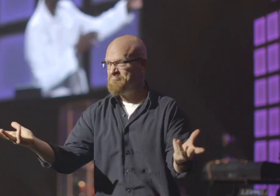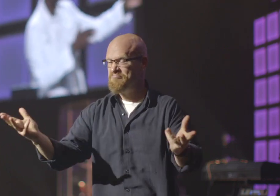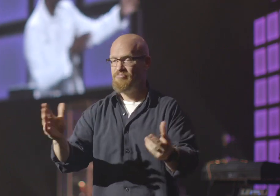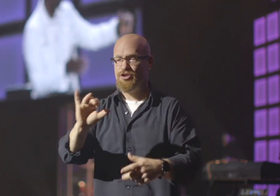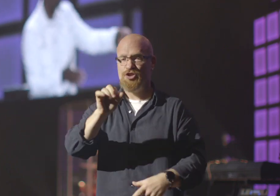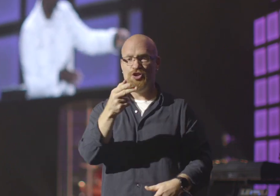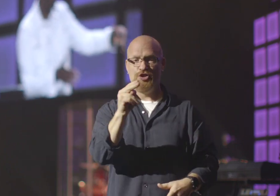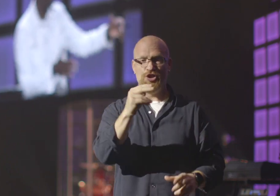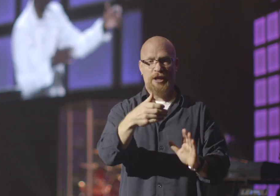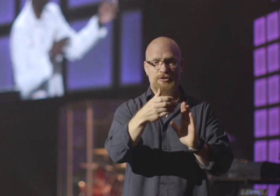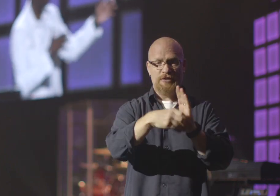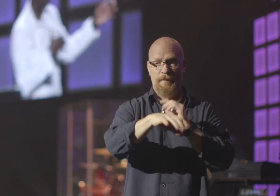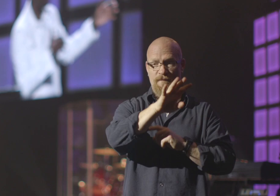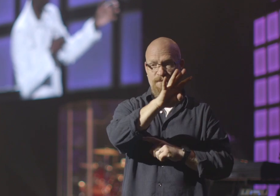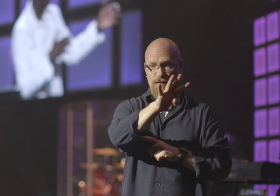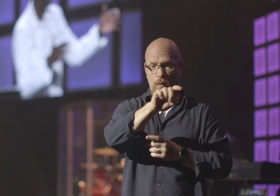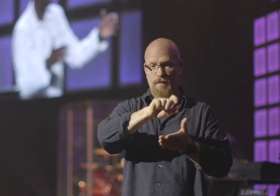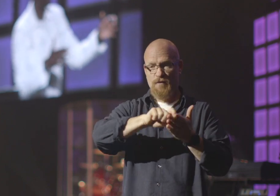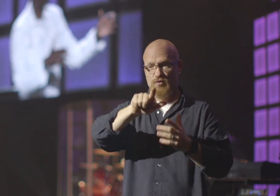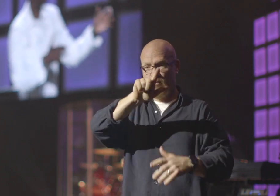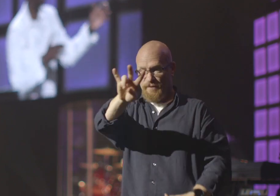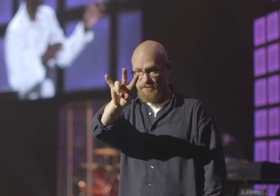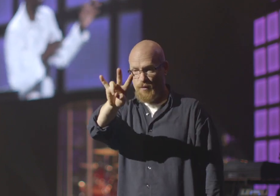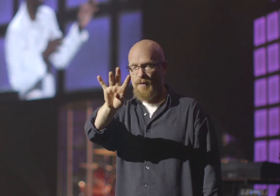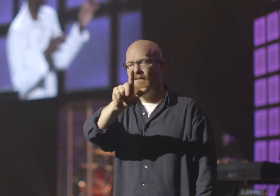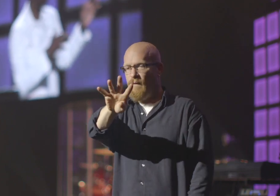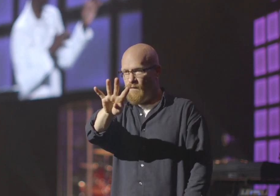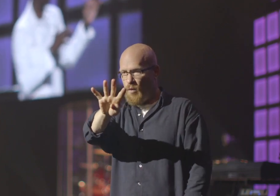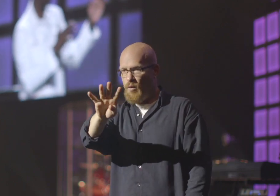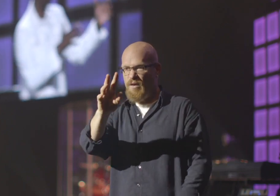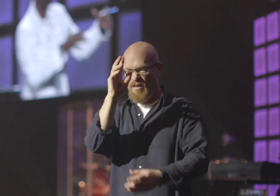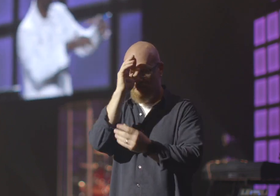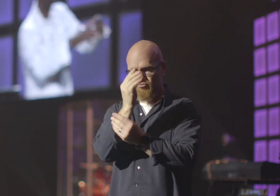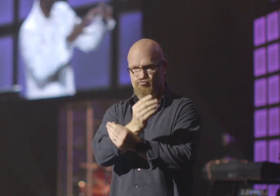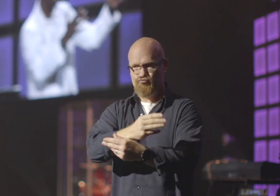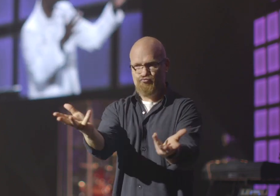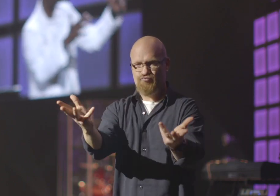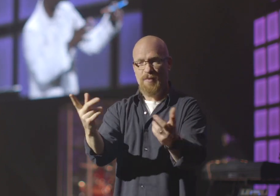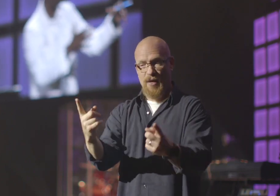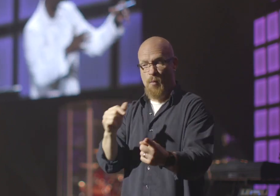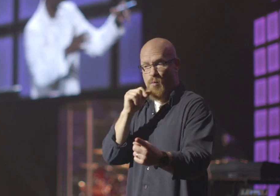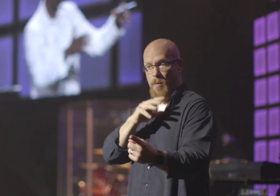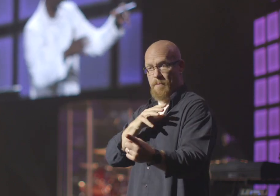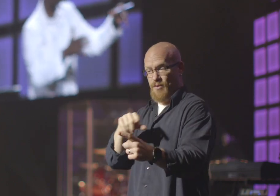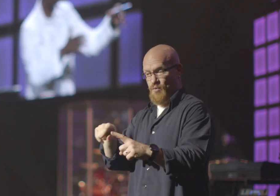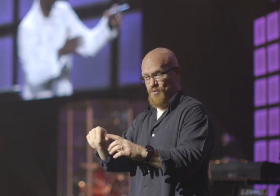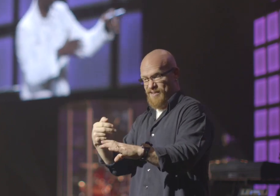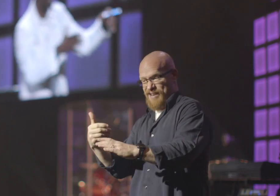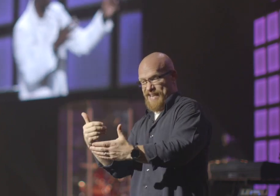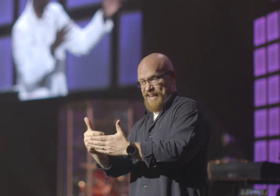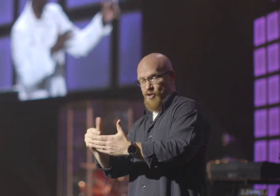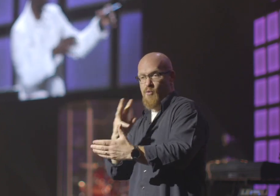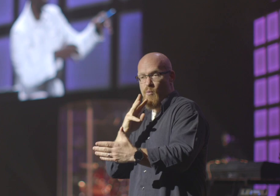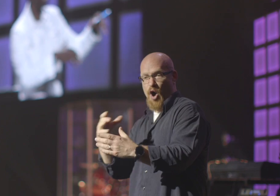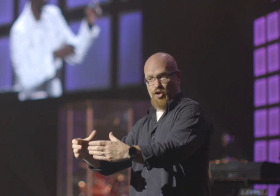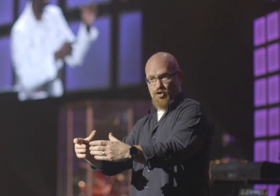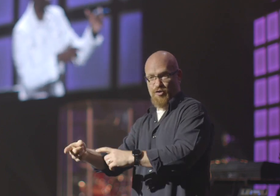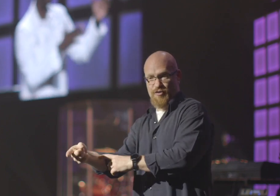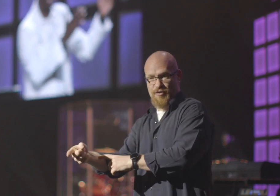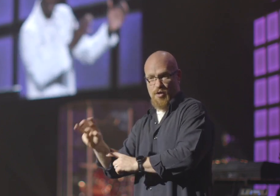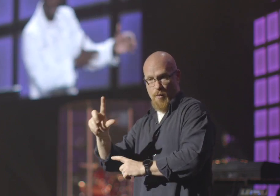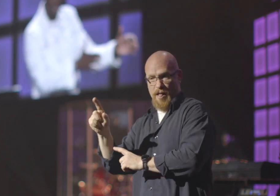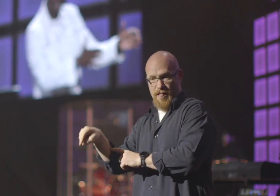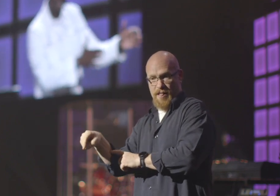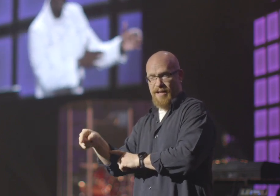verse 24, he makes this declaration. And he says, when he was dealing with the woman at the well in Sychar, he said,